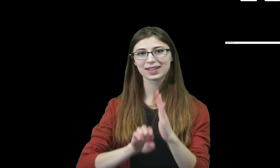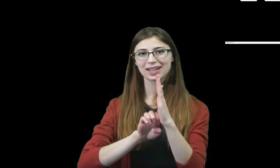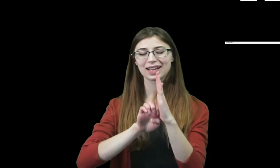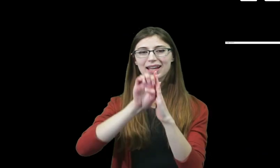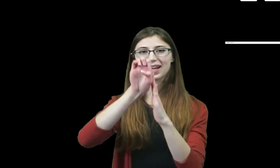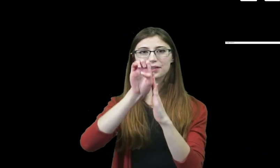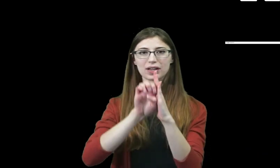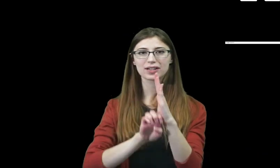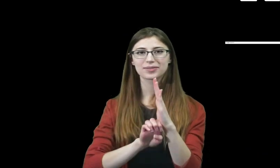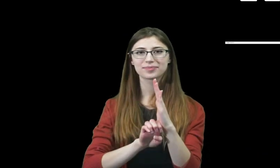Elevator.